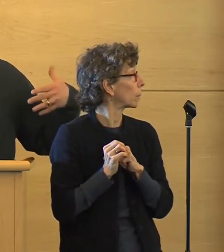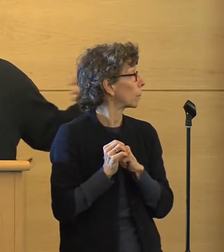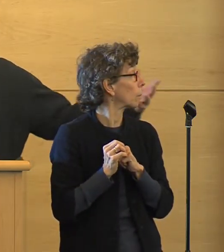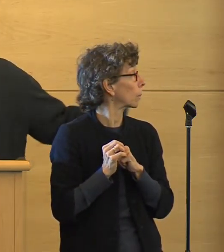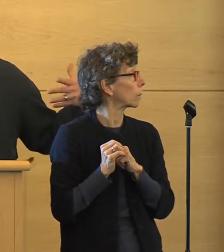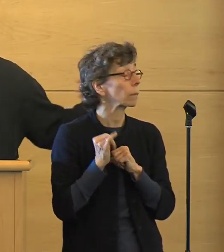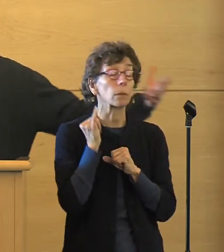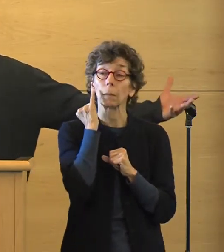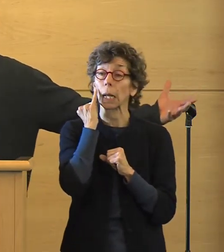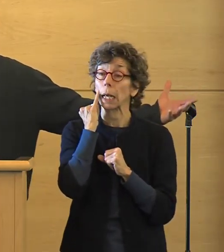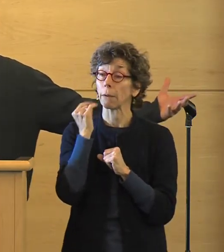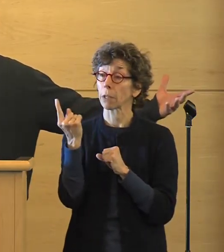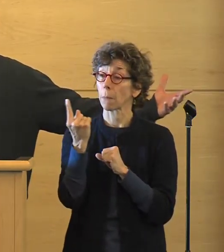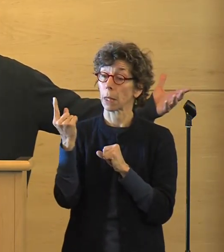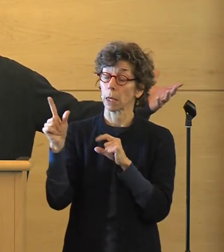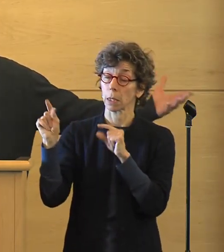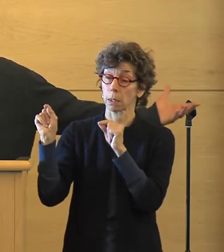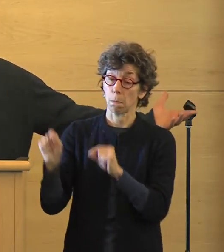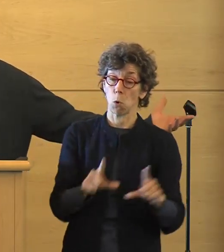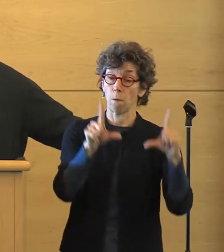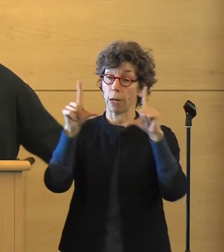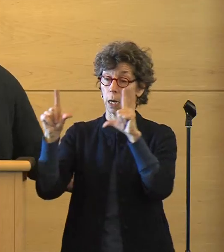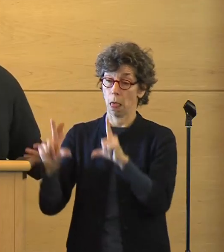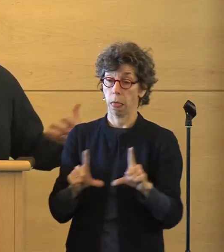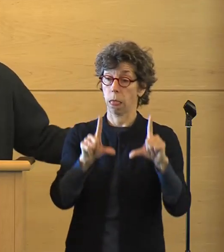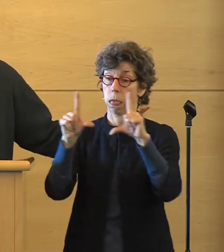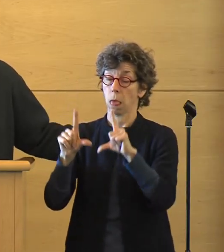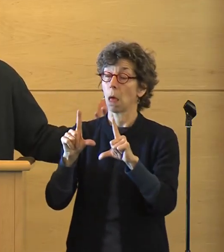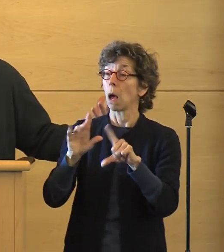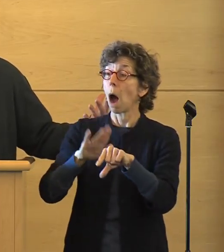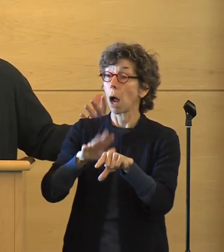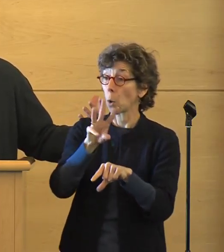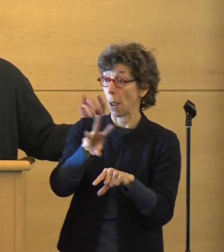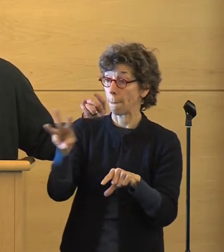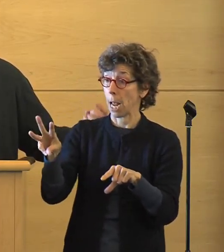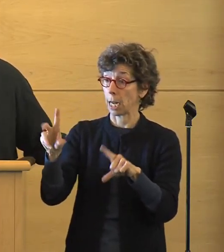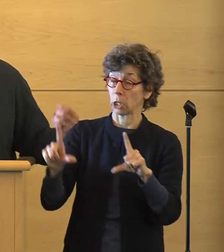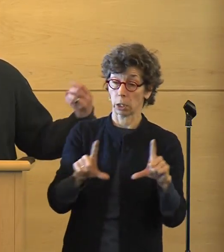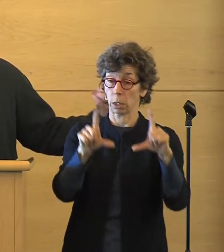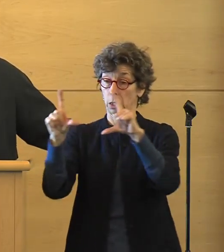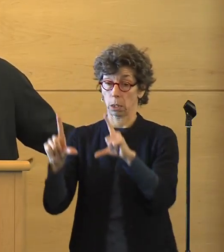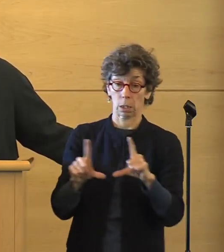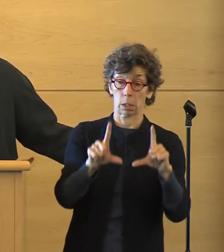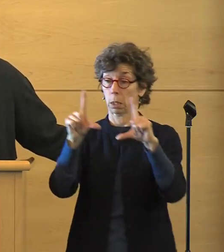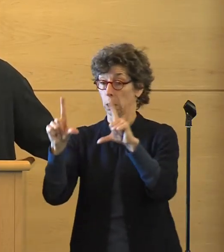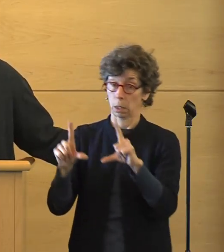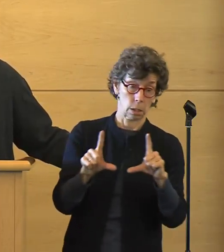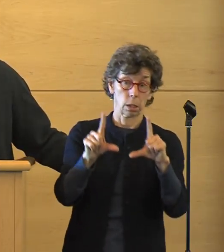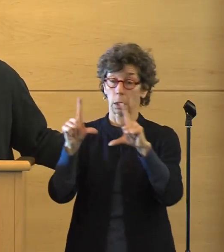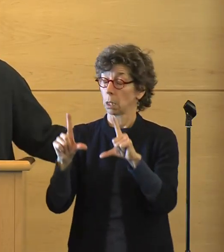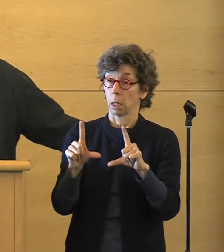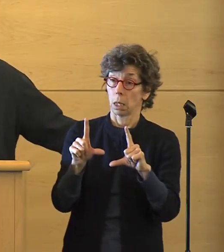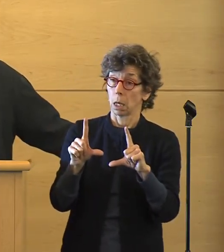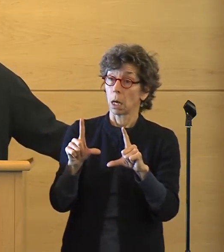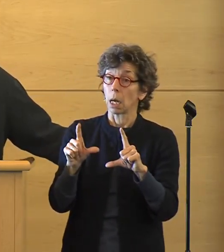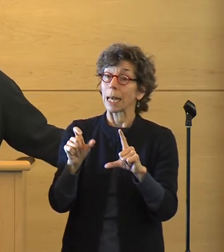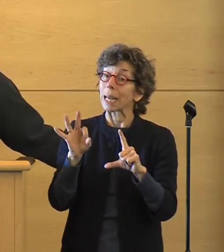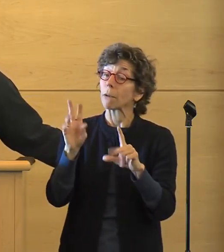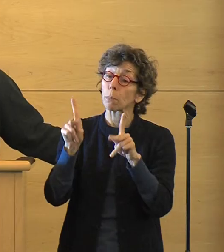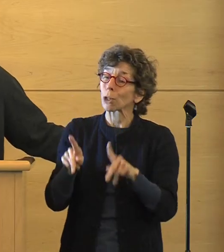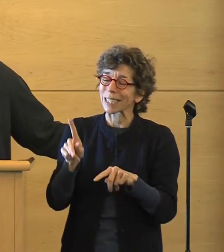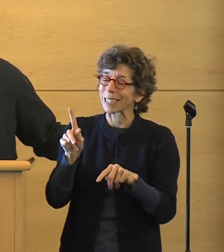keyboard functionality using in JavaScript. But there are other issues too, and Aria doesn't solve